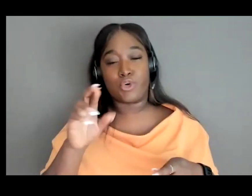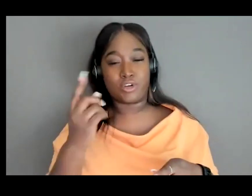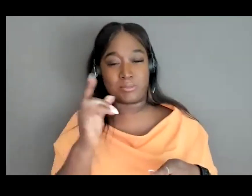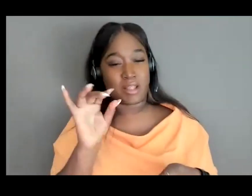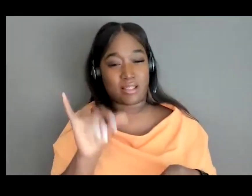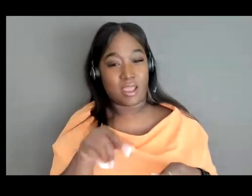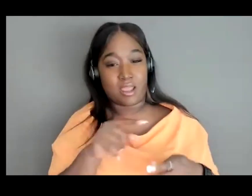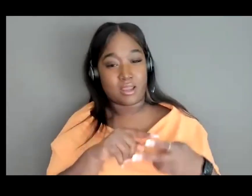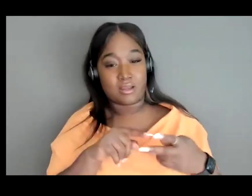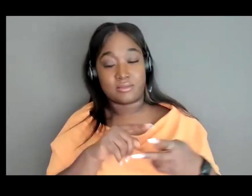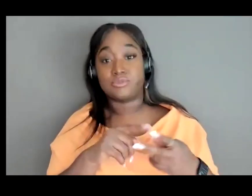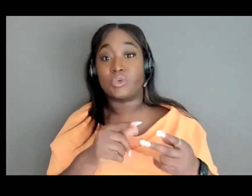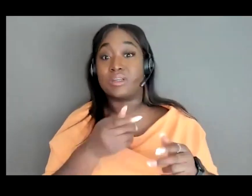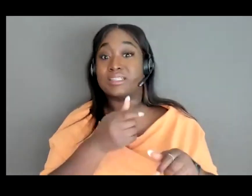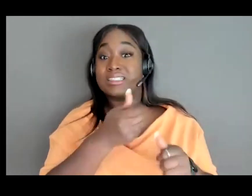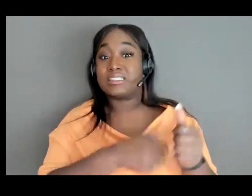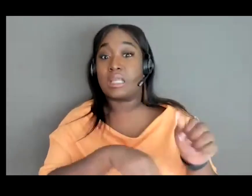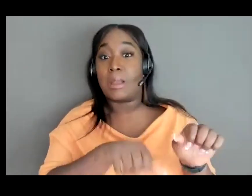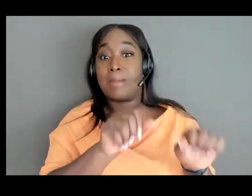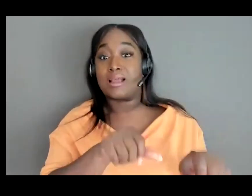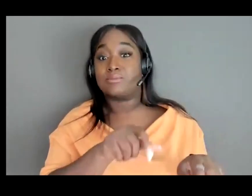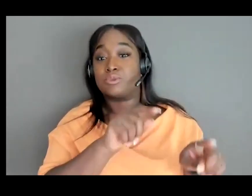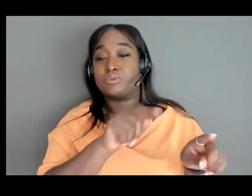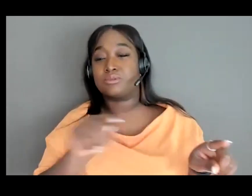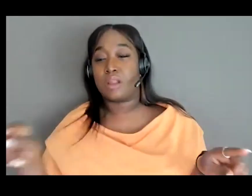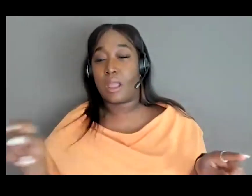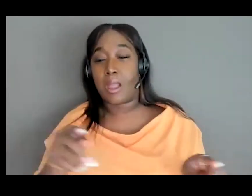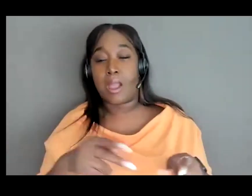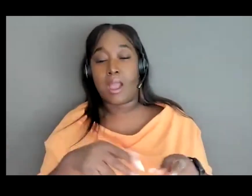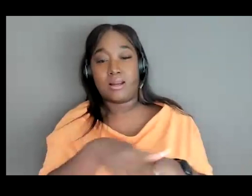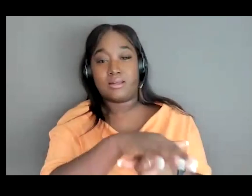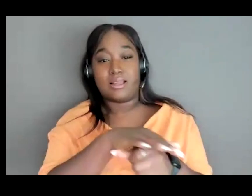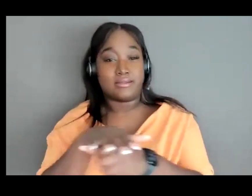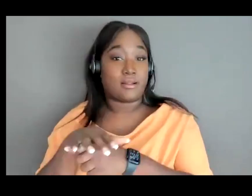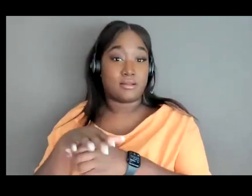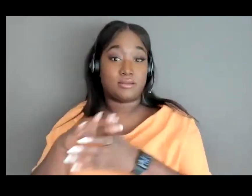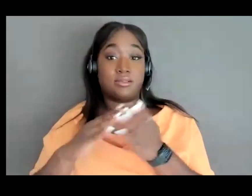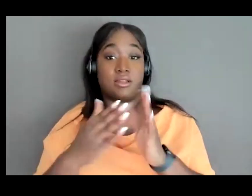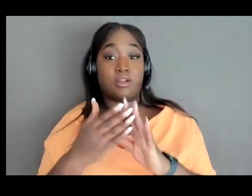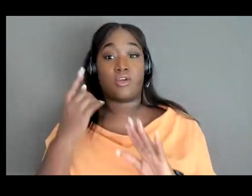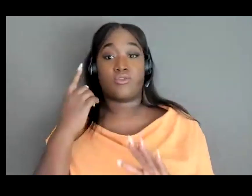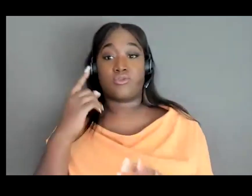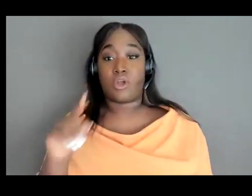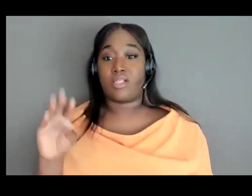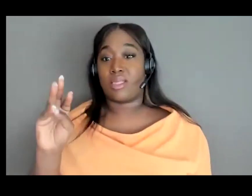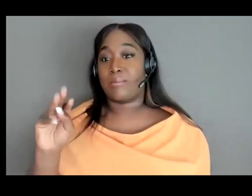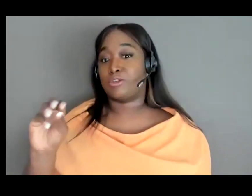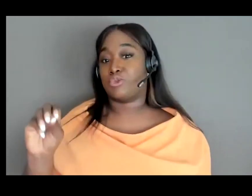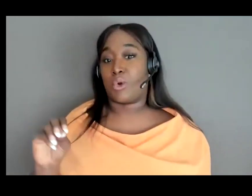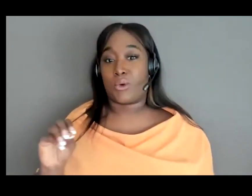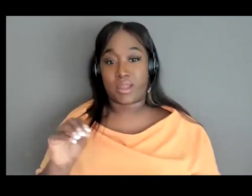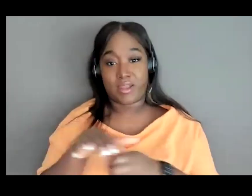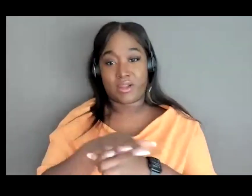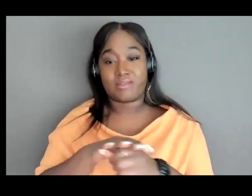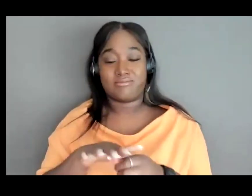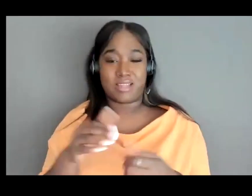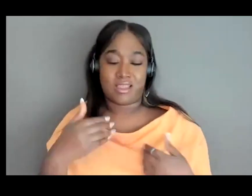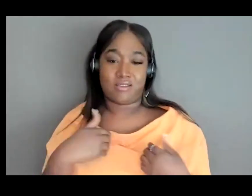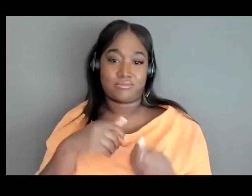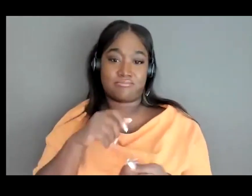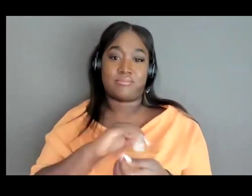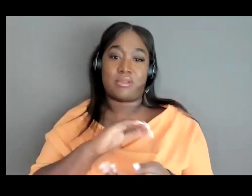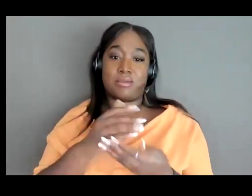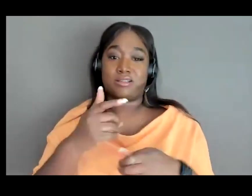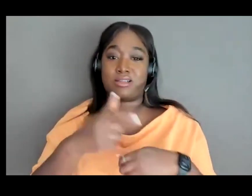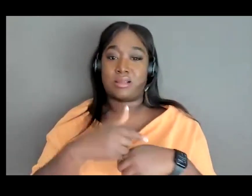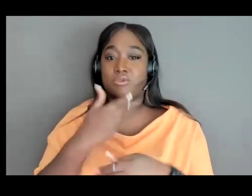something like that. So for each possible destination in the city or in the whole metro area, it takes a certain amount of time for me to get there by